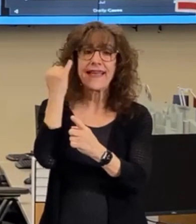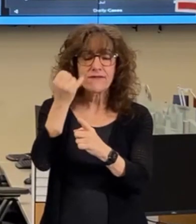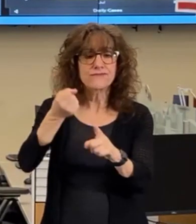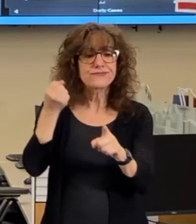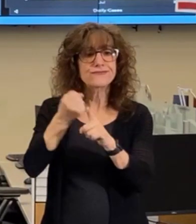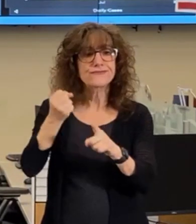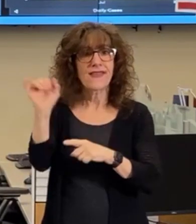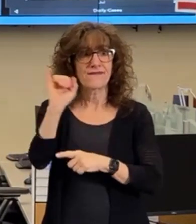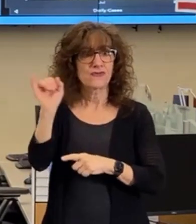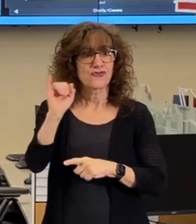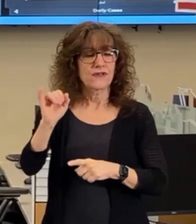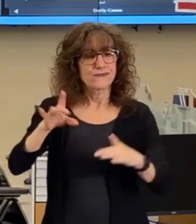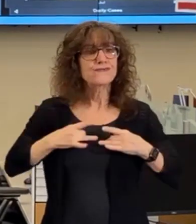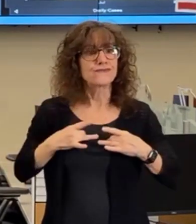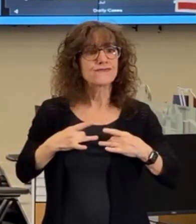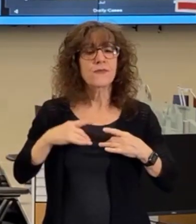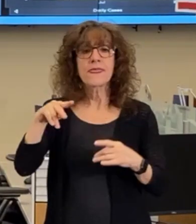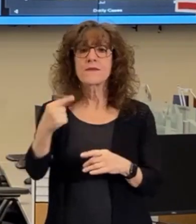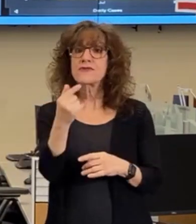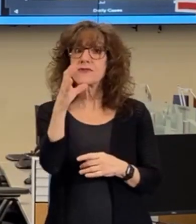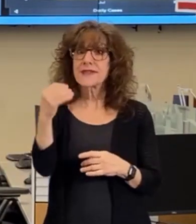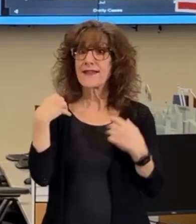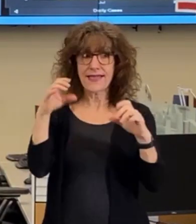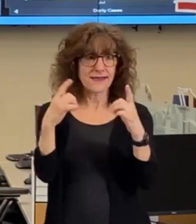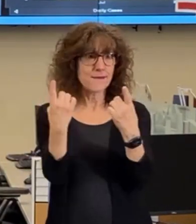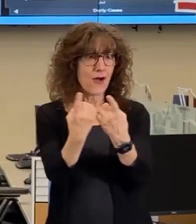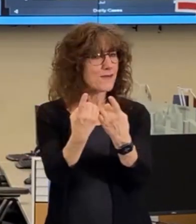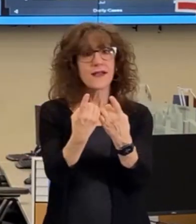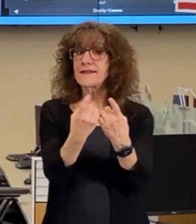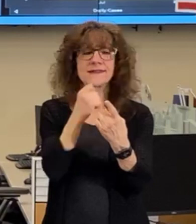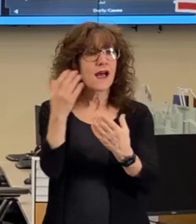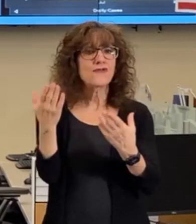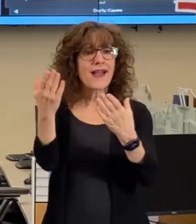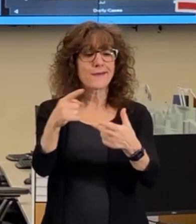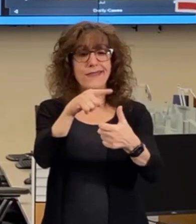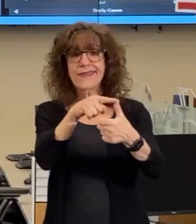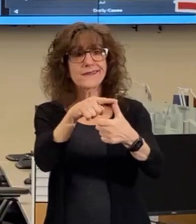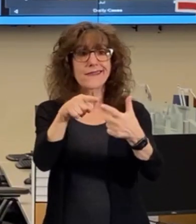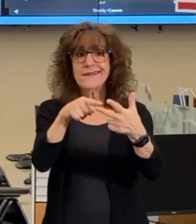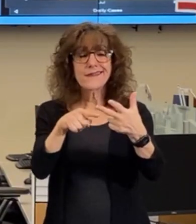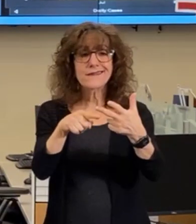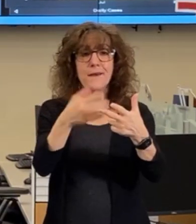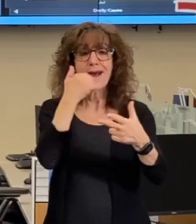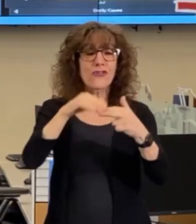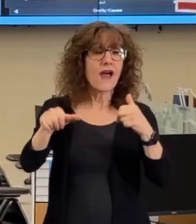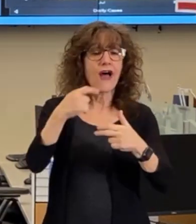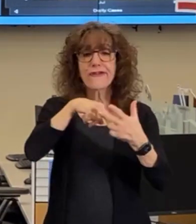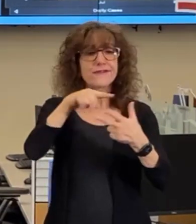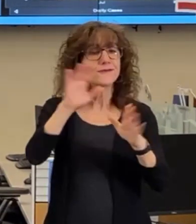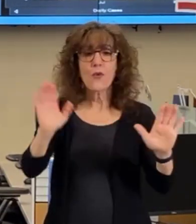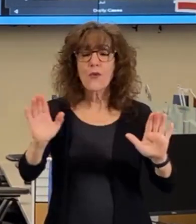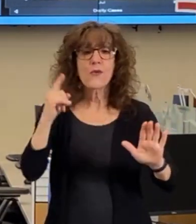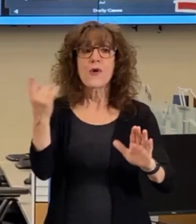with COVID-19. The Prince George's County Health Department does not recommend one brand of vaccine over another. We